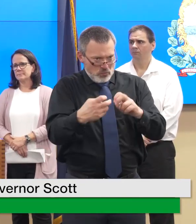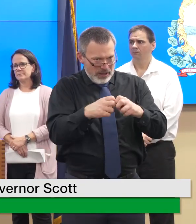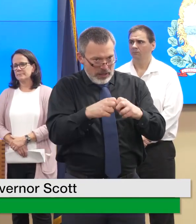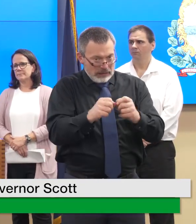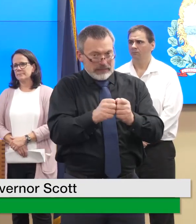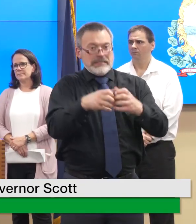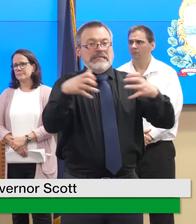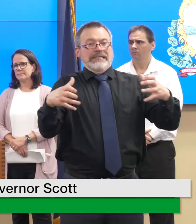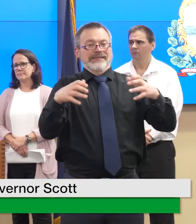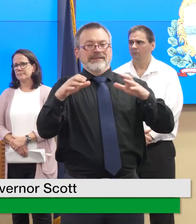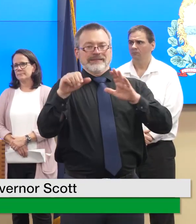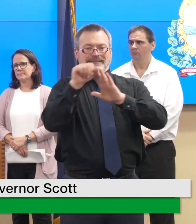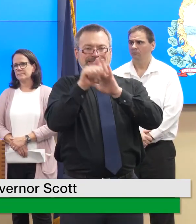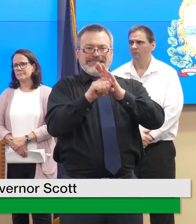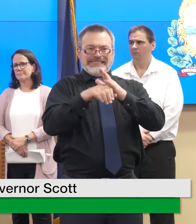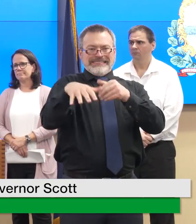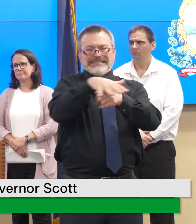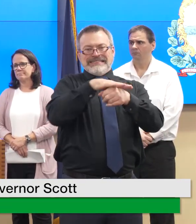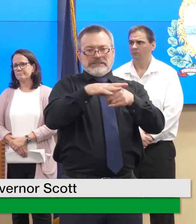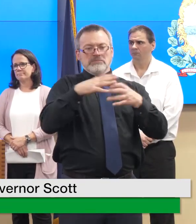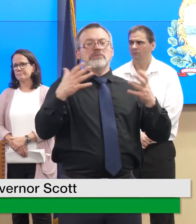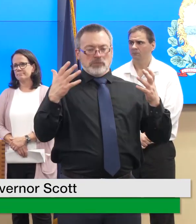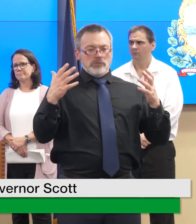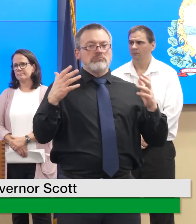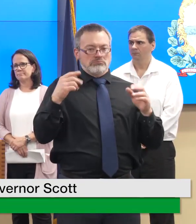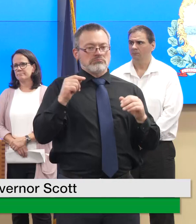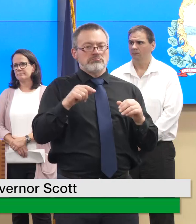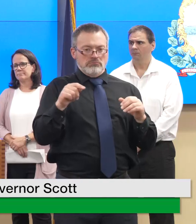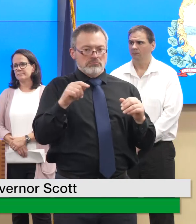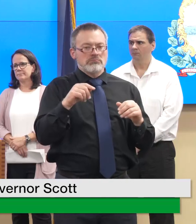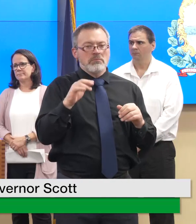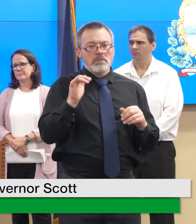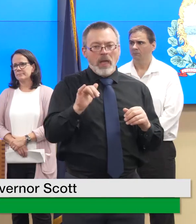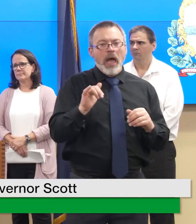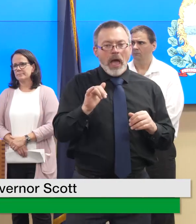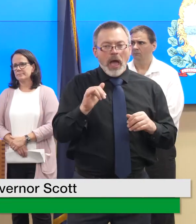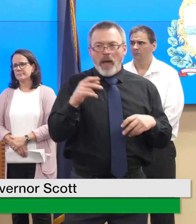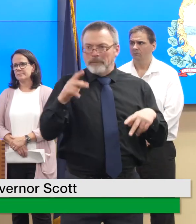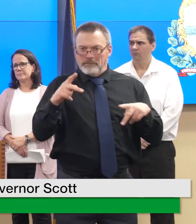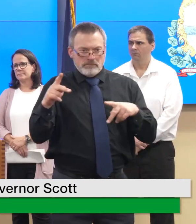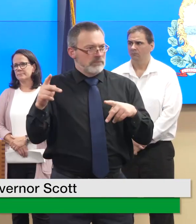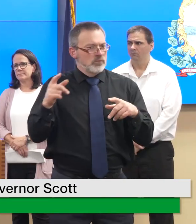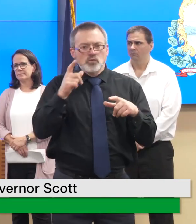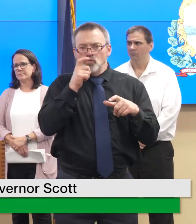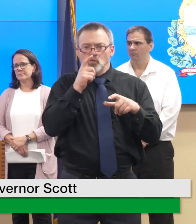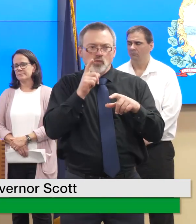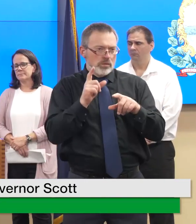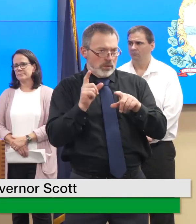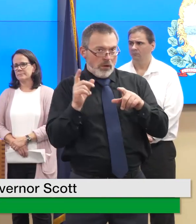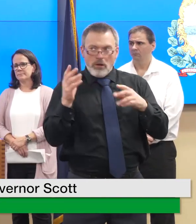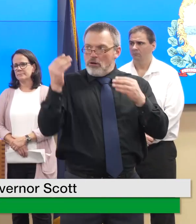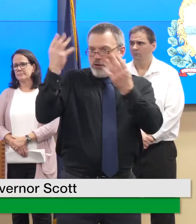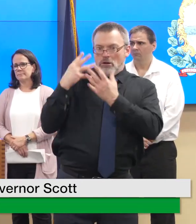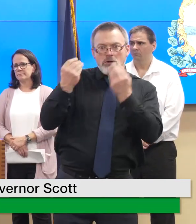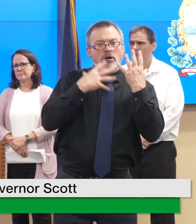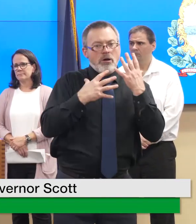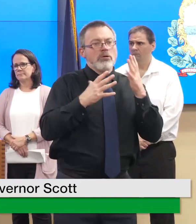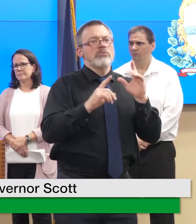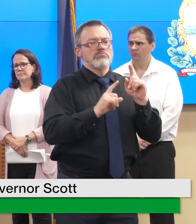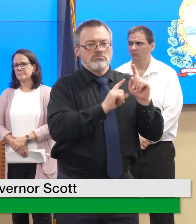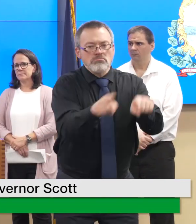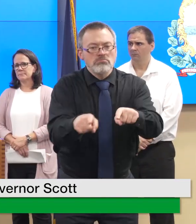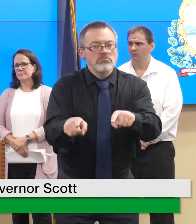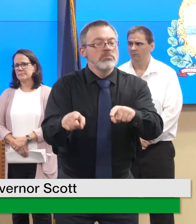these communities that are willing to go the minute they hear a word that the water's rising or there's power lines in the water